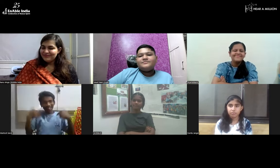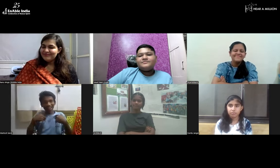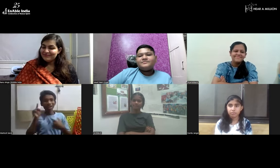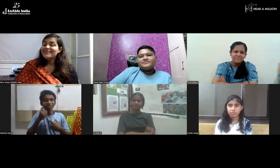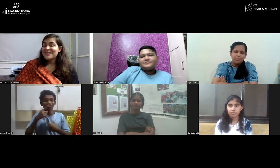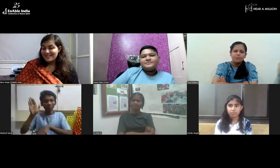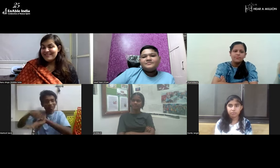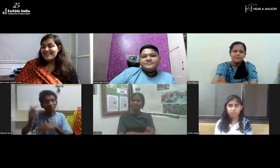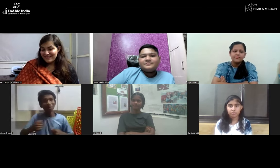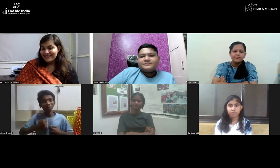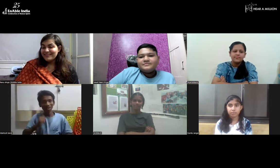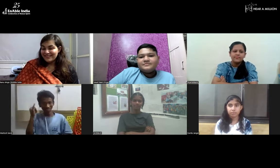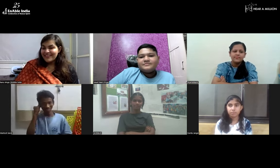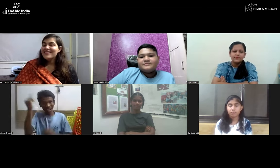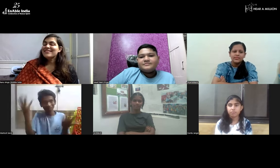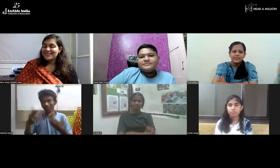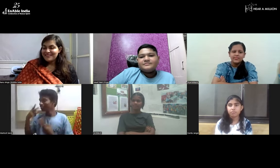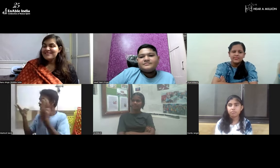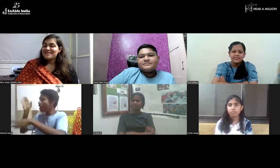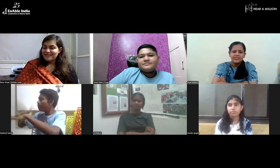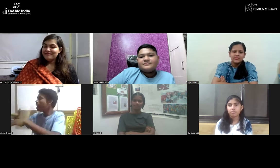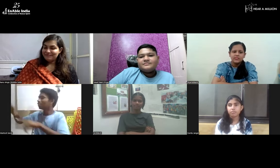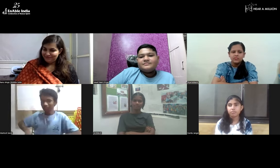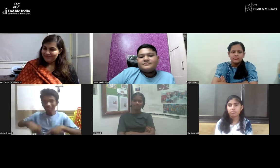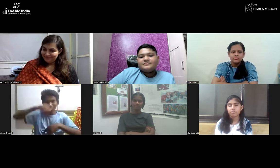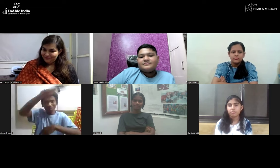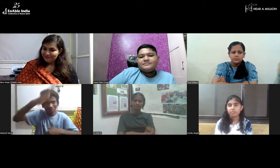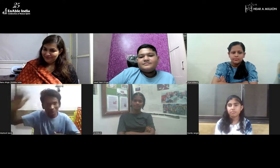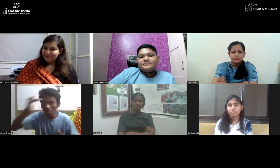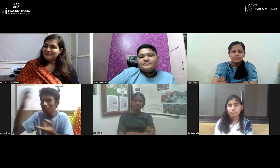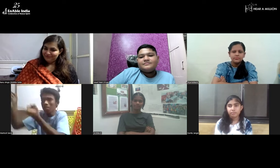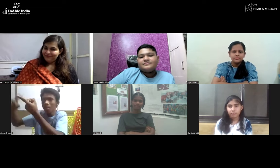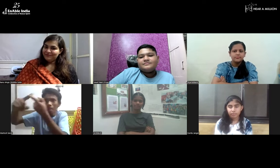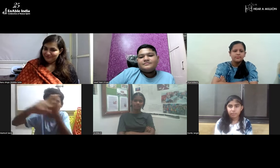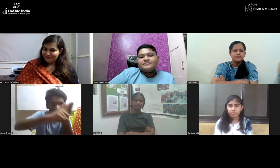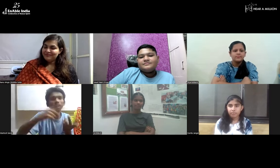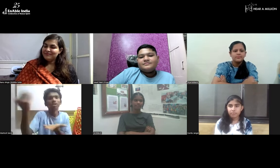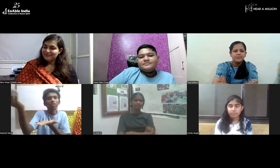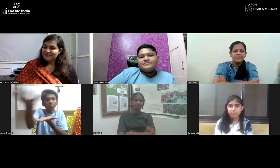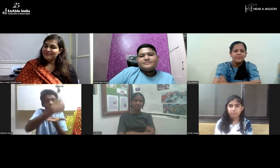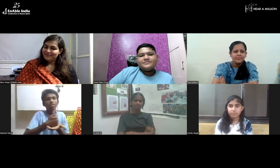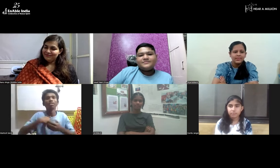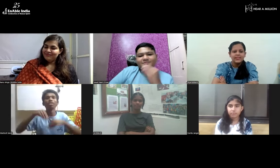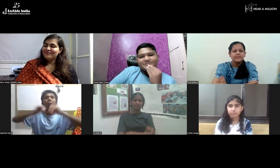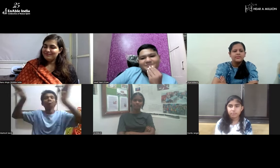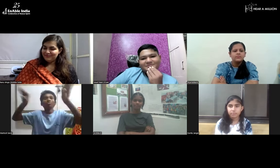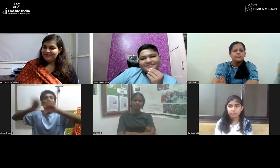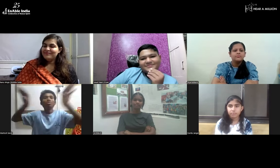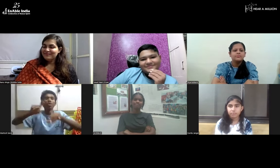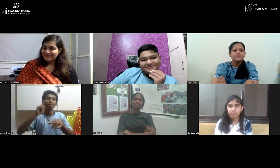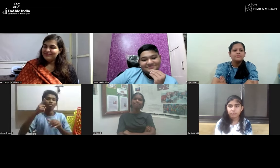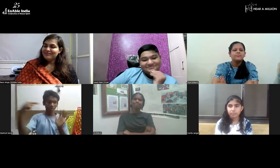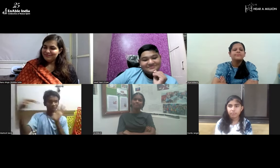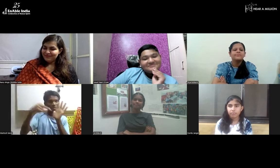they will help you. And maybe if other students are troubling you, the teacher will then tell them to change the behavior. Okay, okay.